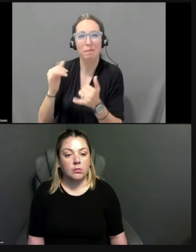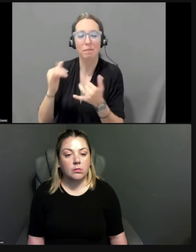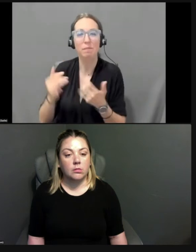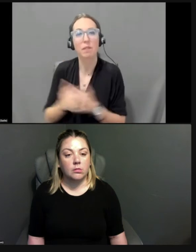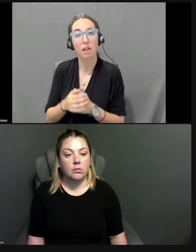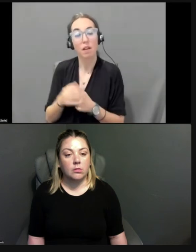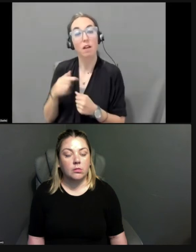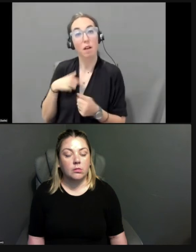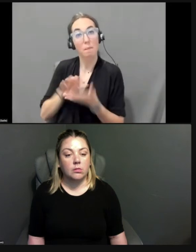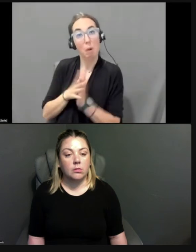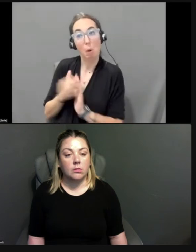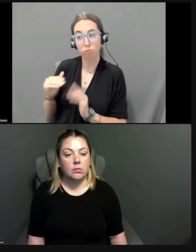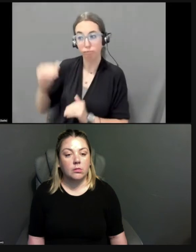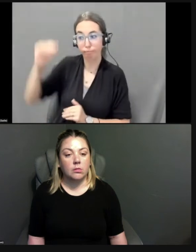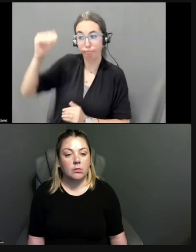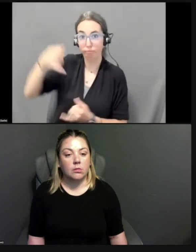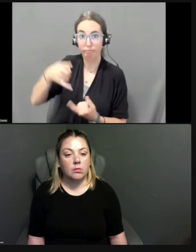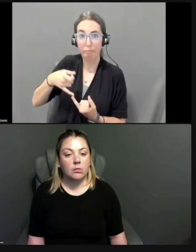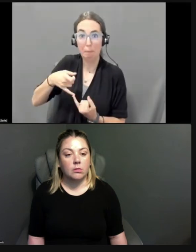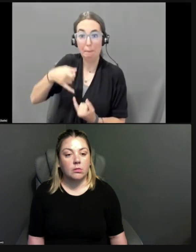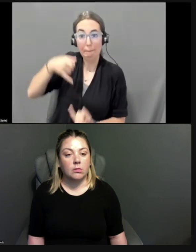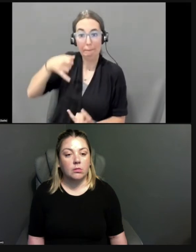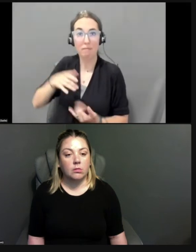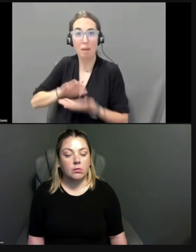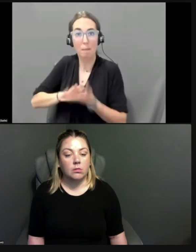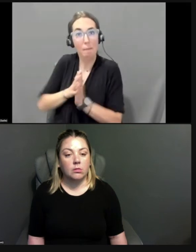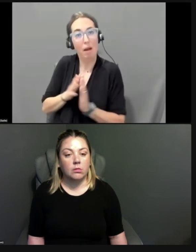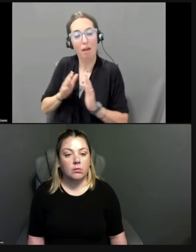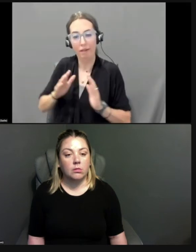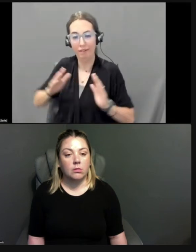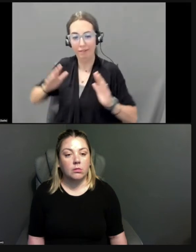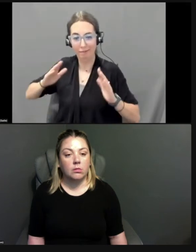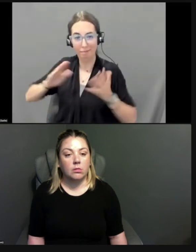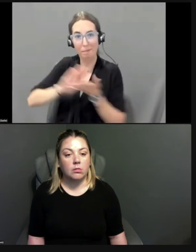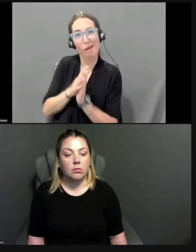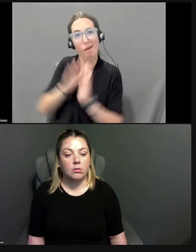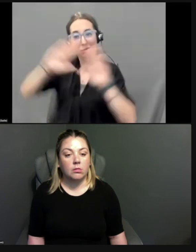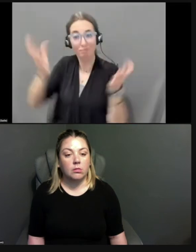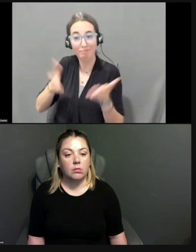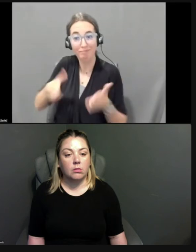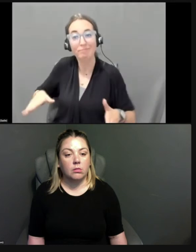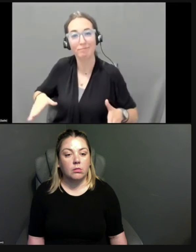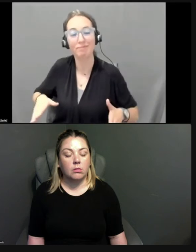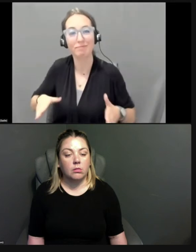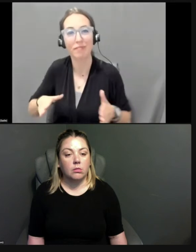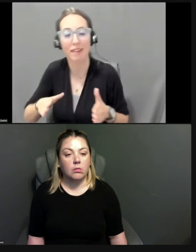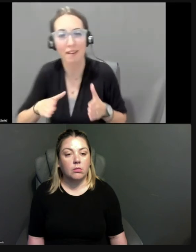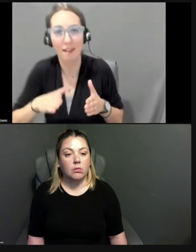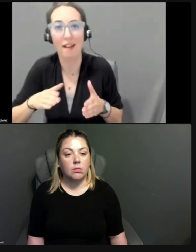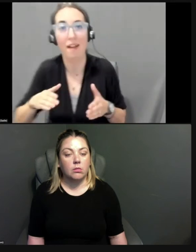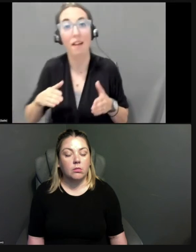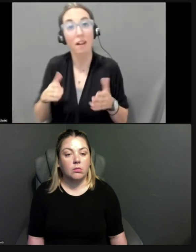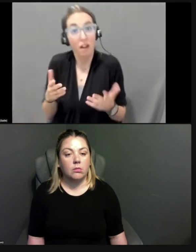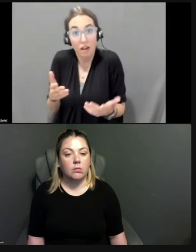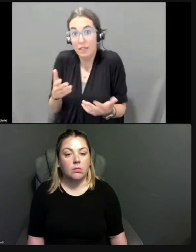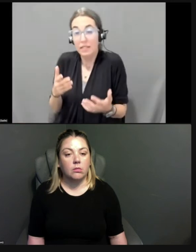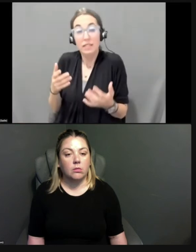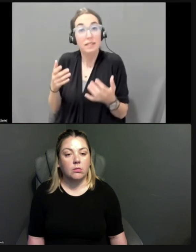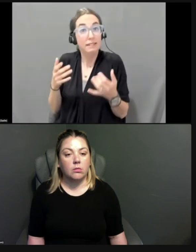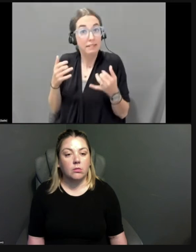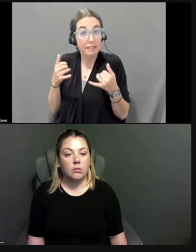kid phase and started to develop more of a womanly figure or whatever, I still maintain this